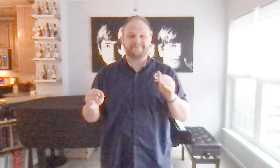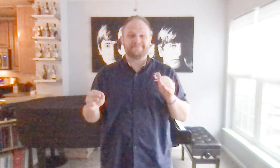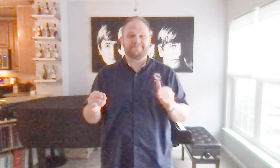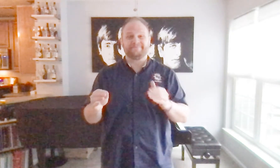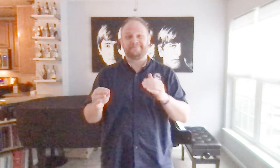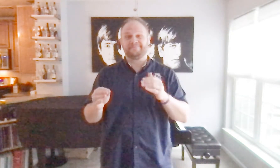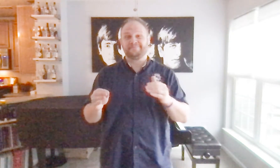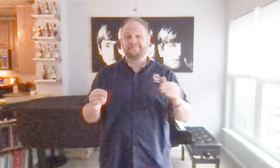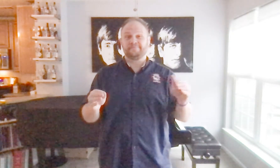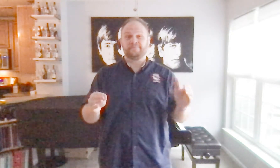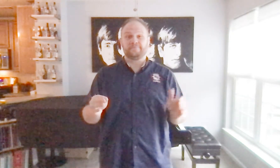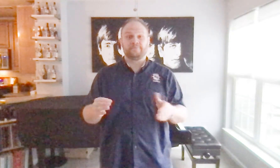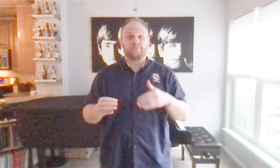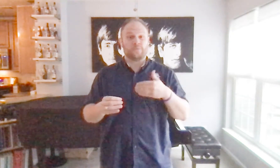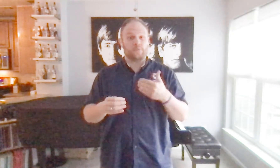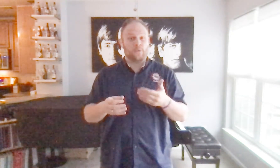up and walk out on me?